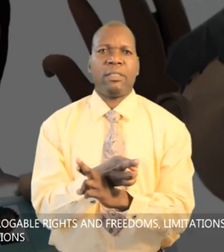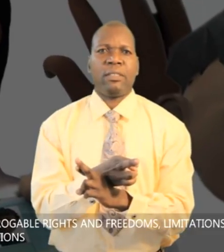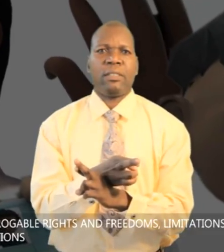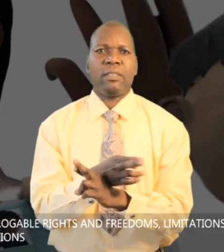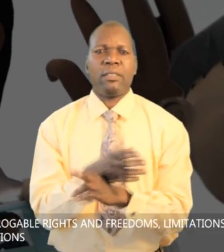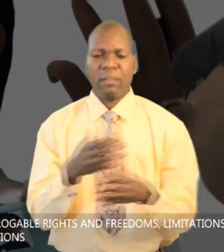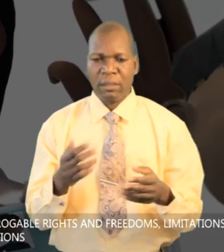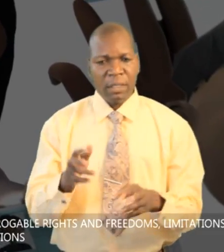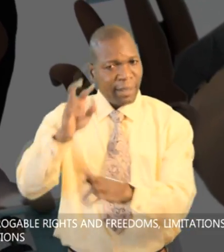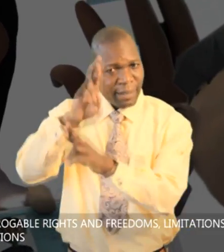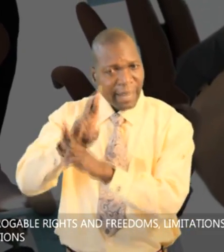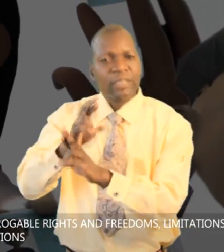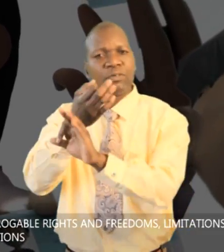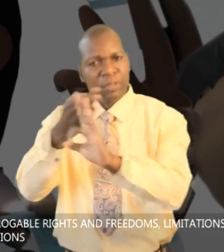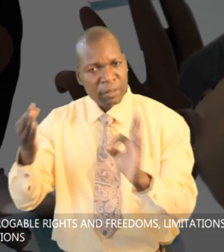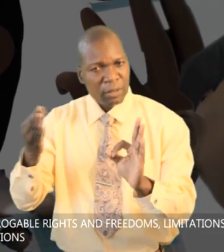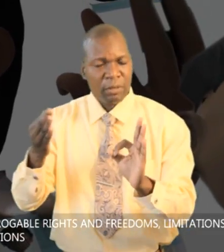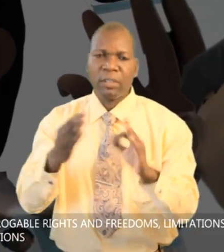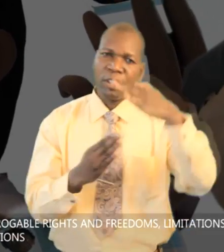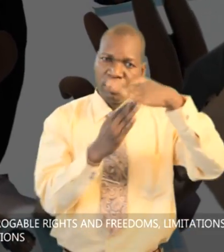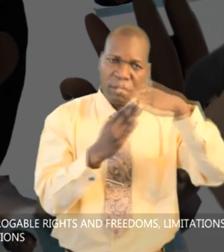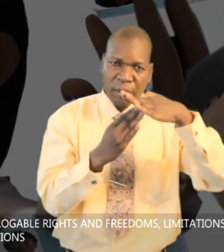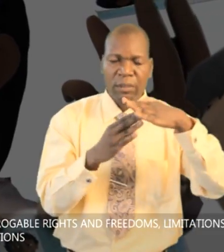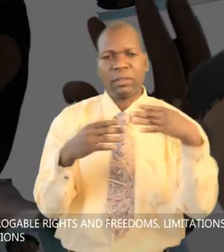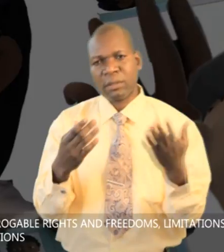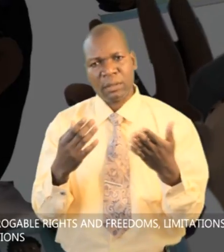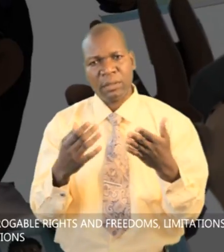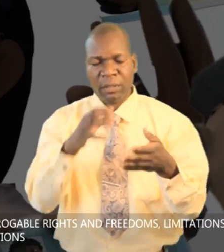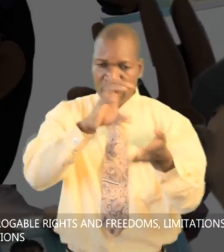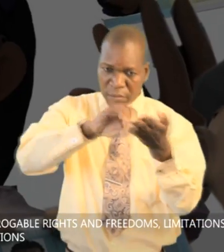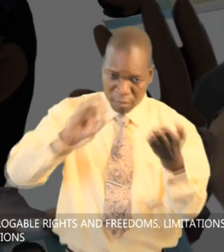Non-derogable rights and freedoms, limitations and derogations.